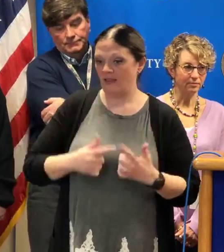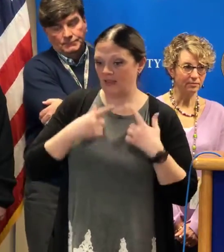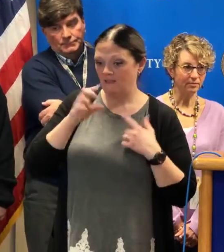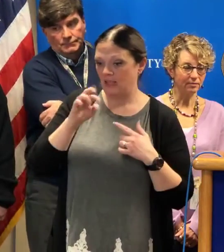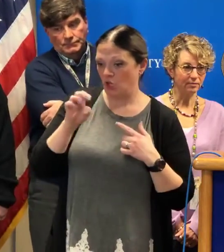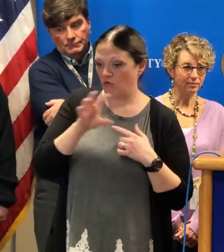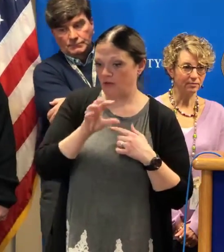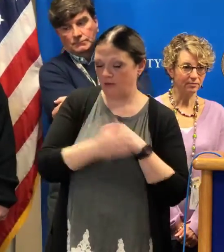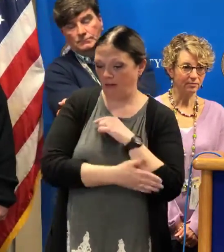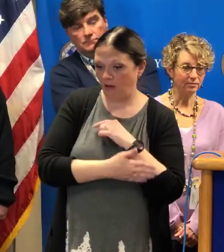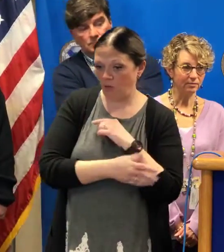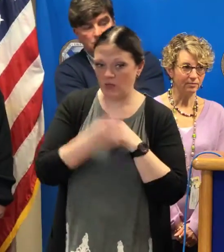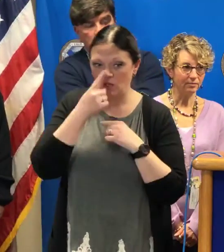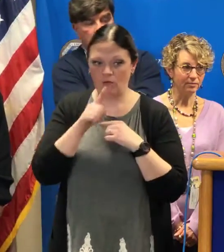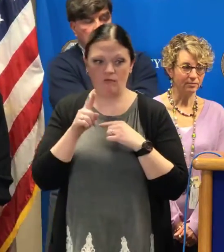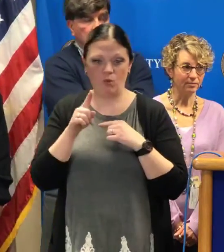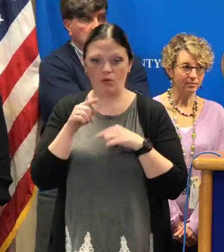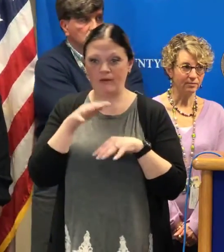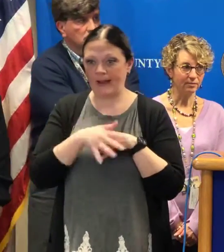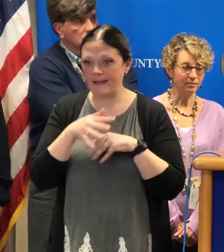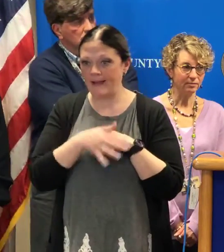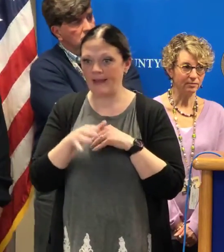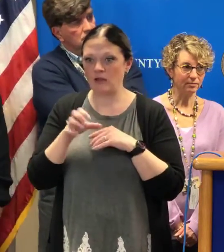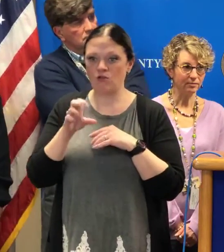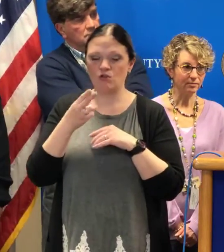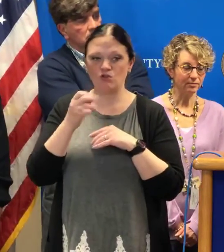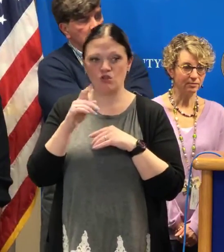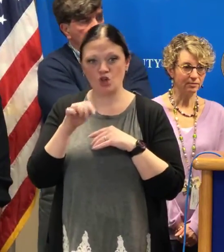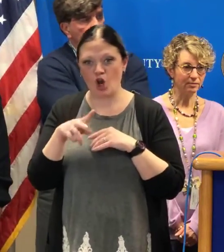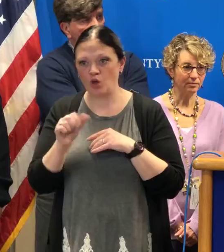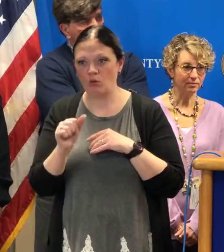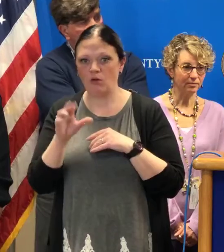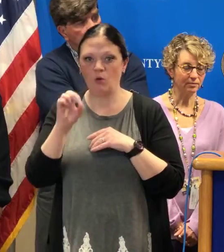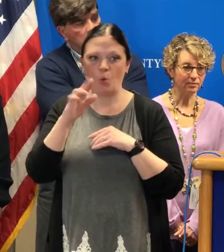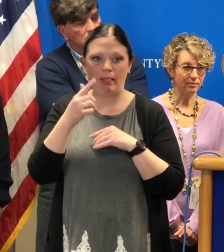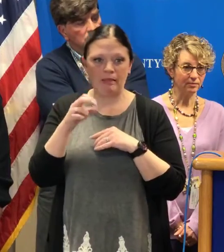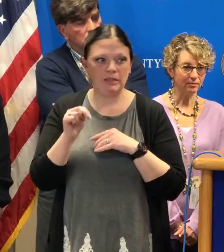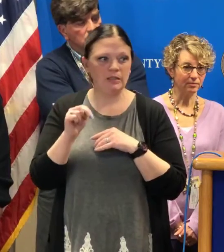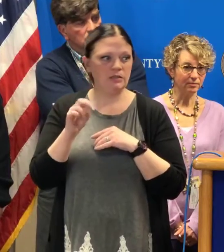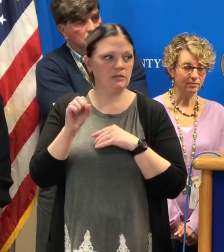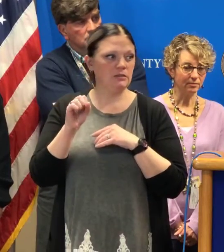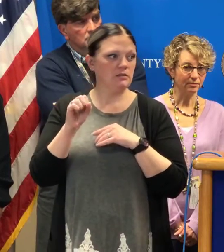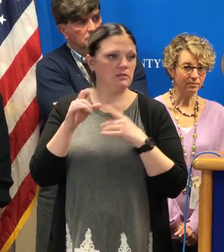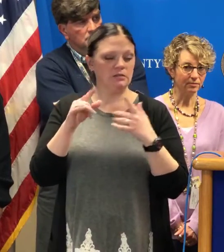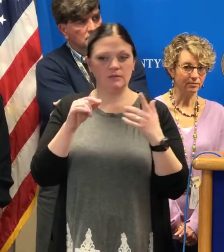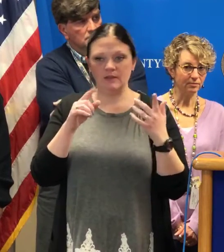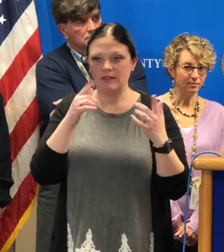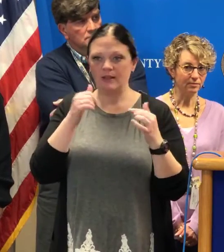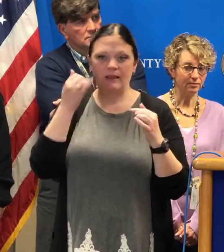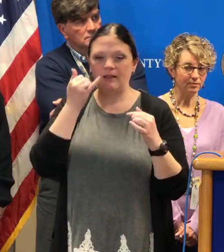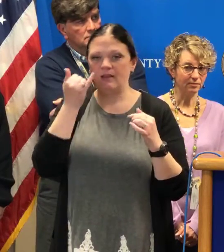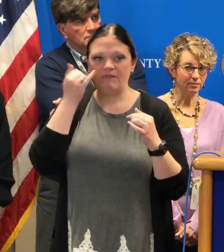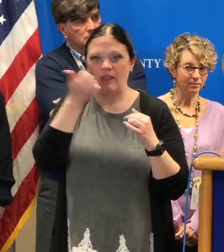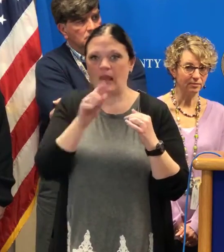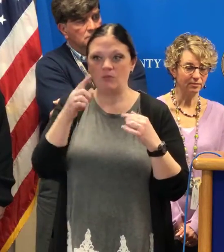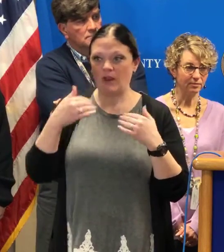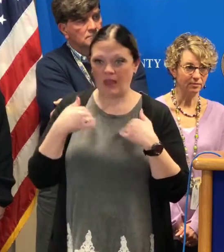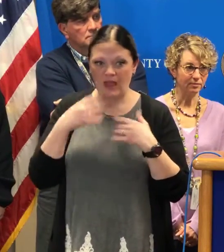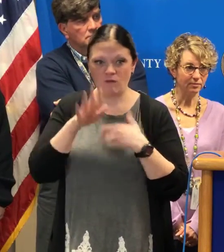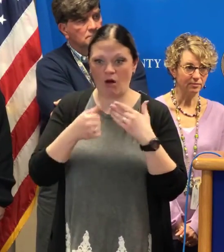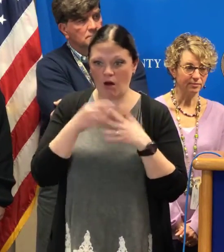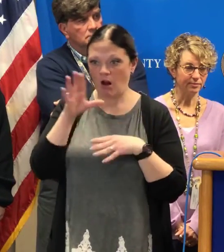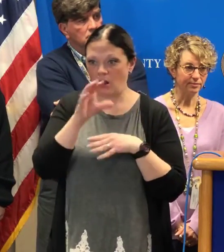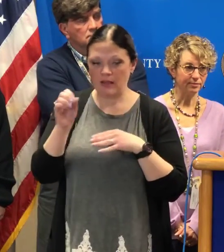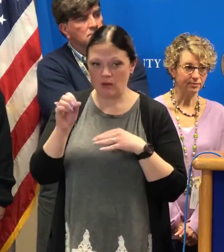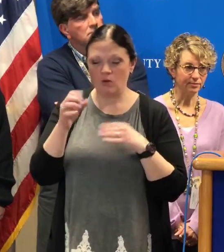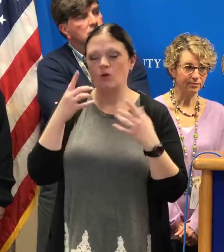County, or for that matter, Niagara, Chautauqua, Cattaraugus, Orleans, Genesee, Wyoming, that has it. We do know now there's now